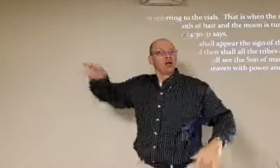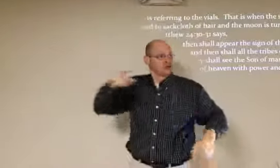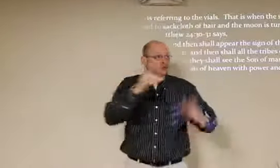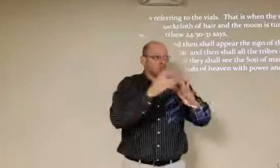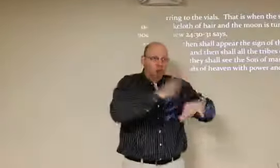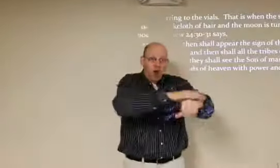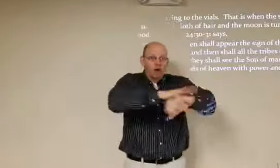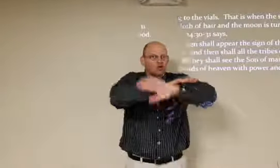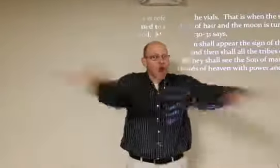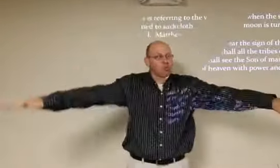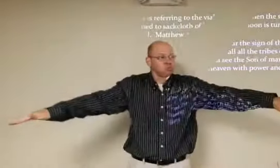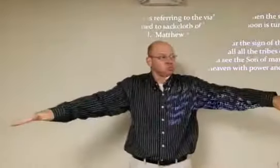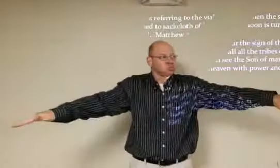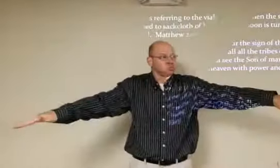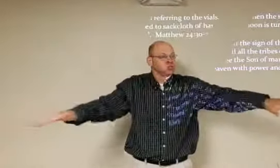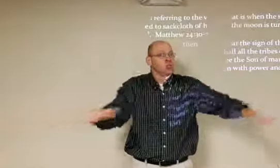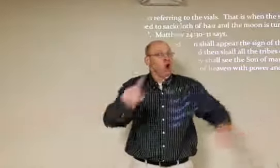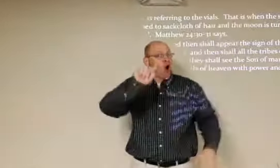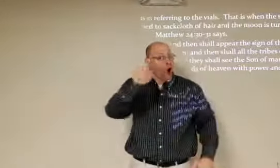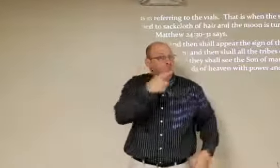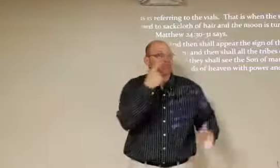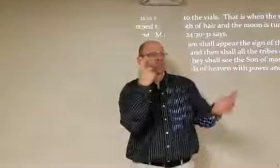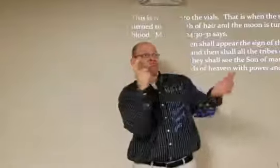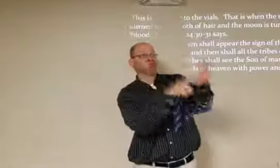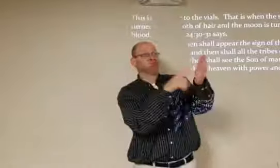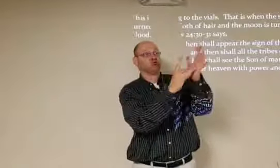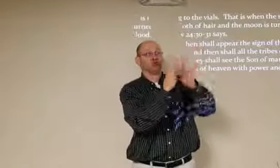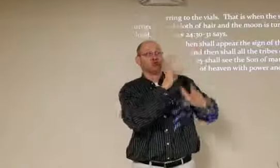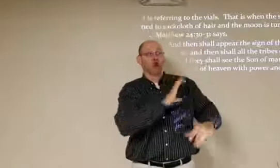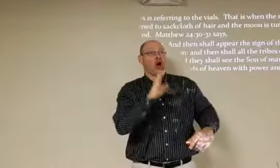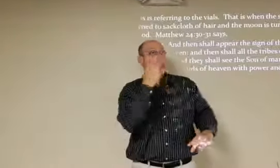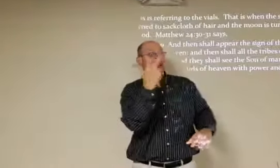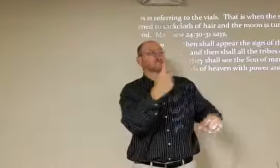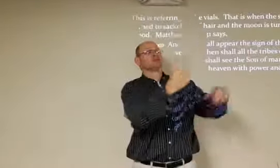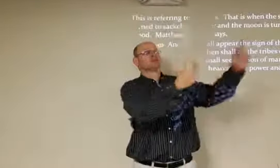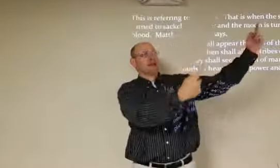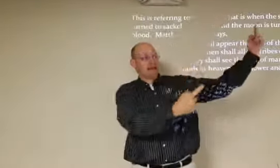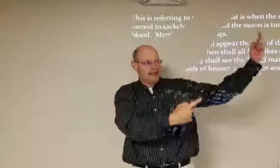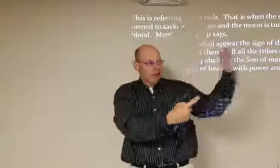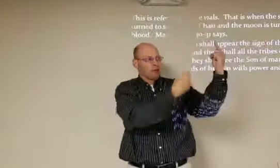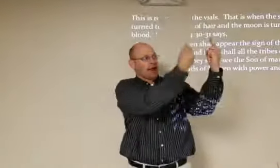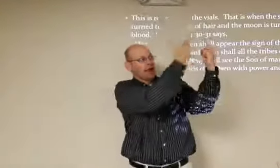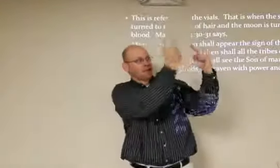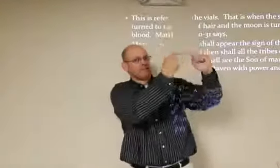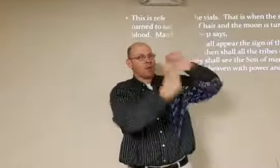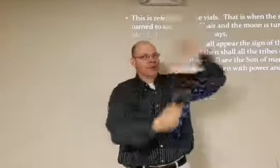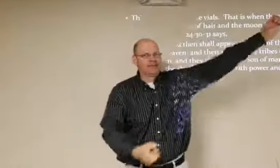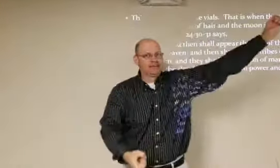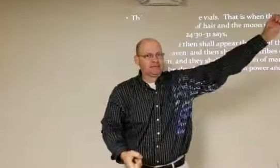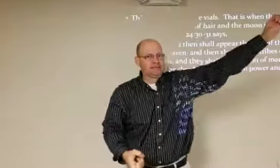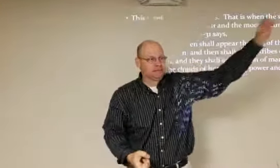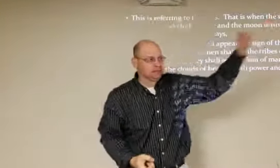And, Jesus gave that warning. Don't believe them. Only what Jesus said, he's going to come